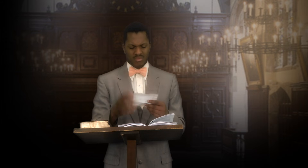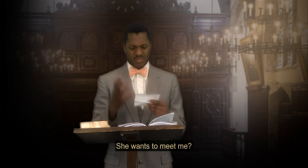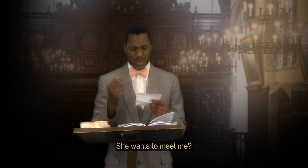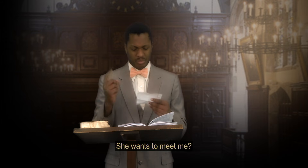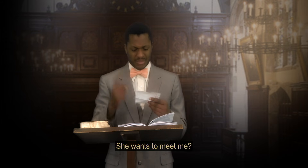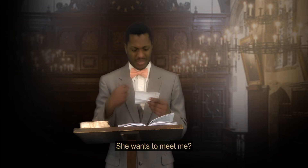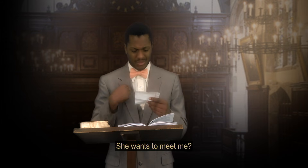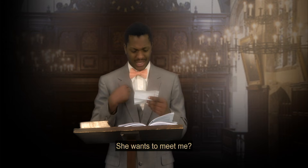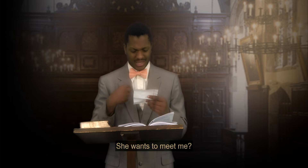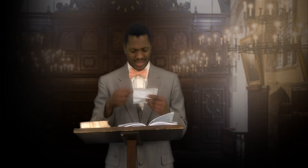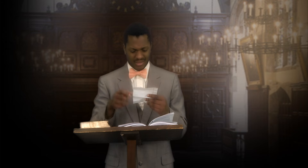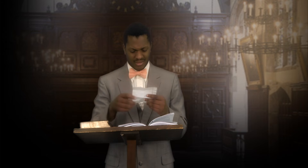She want to meet me?